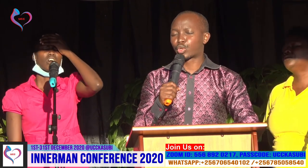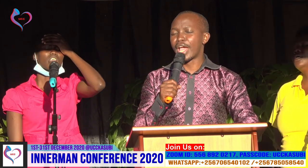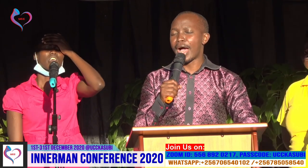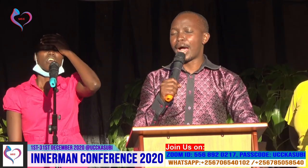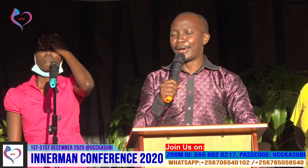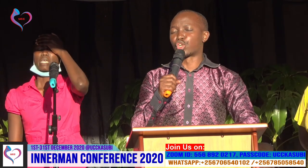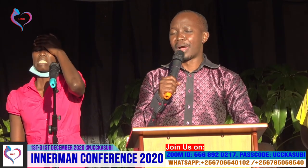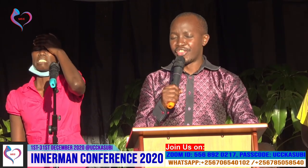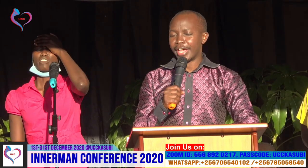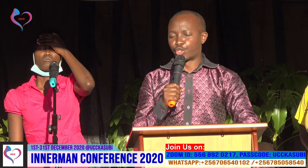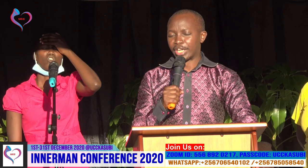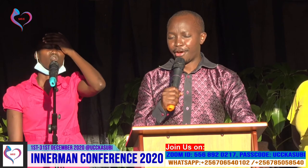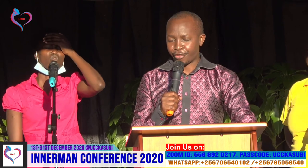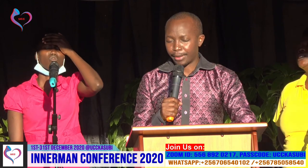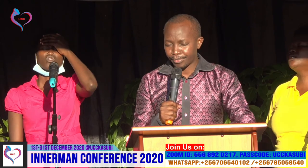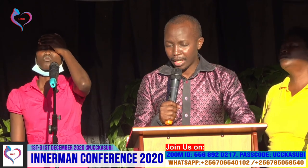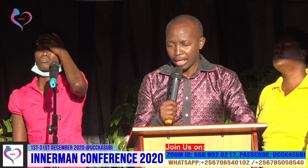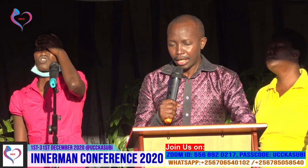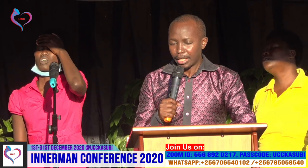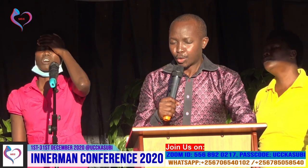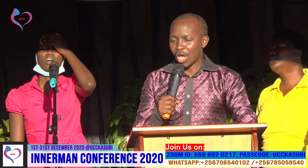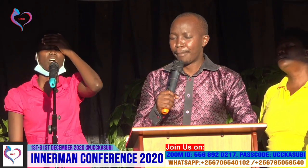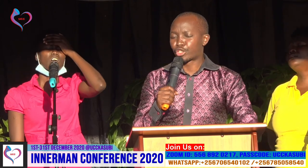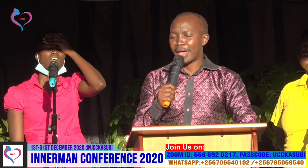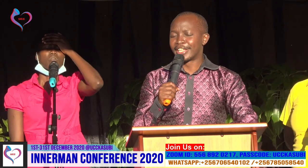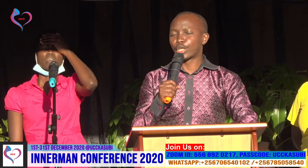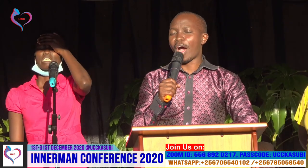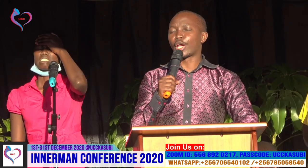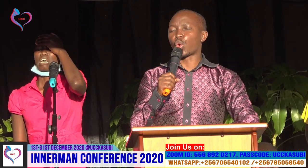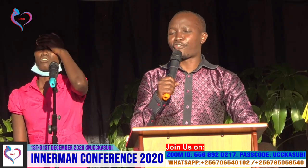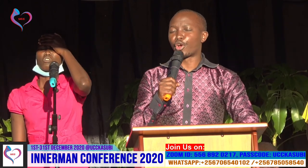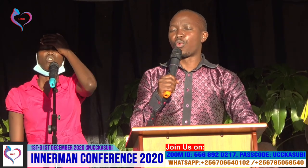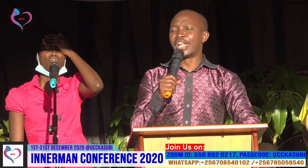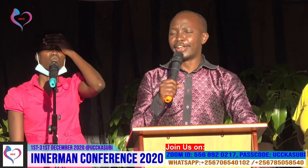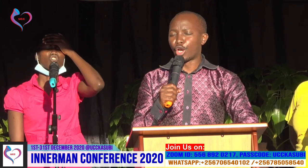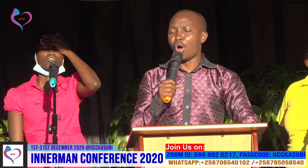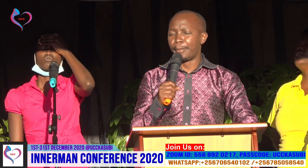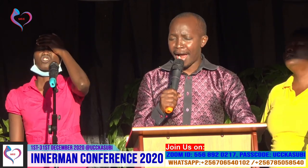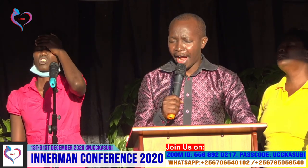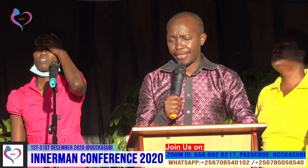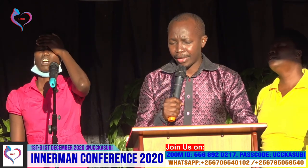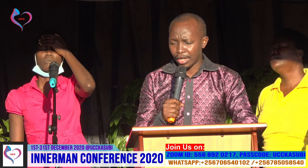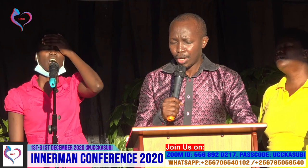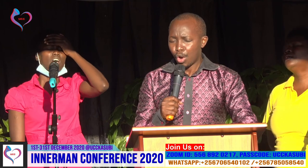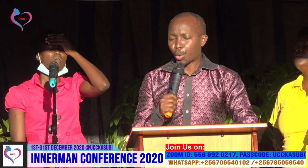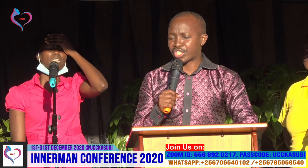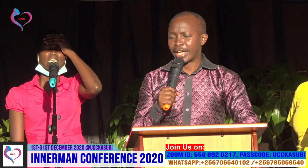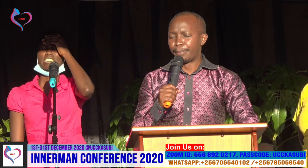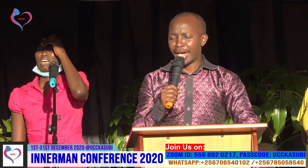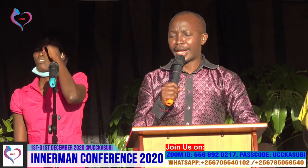yes, yes, yes, yes, yes, yes, yes, yes, yes, yes, yes, yes.